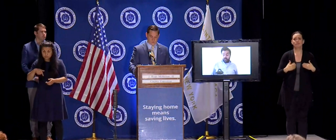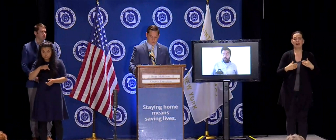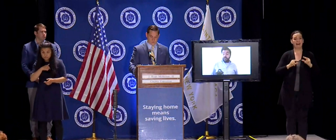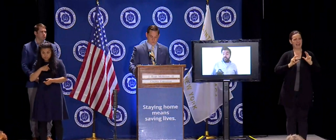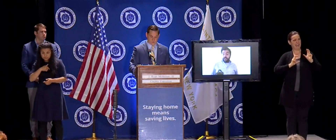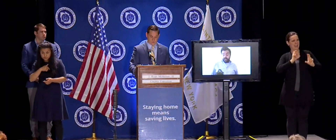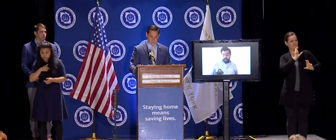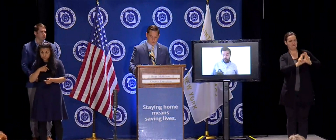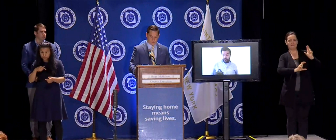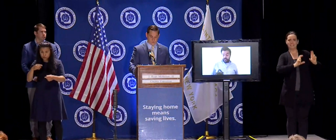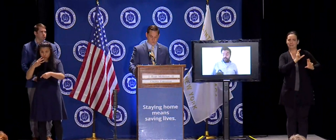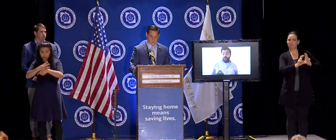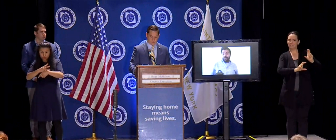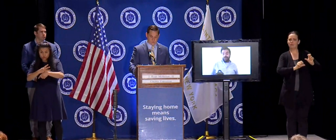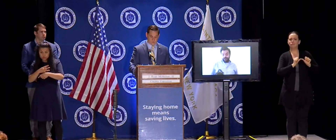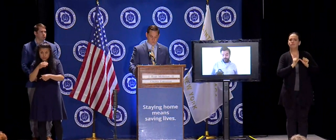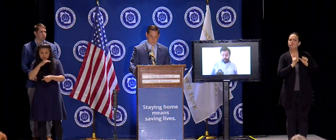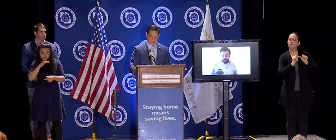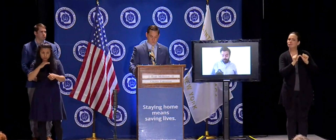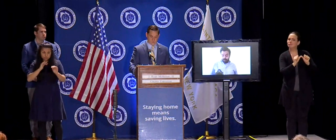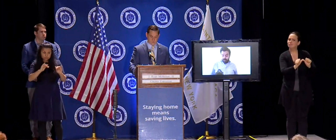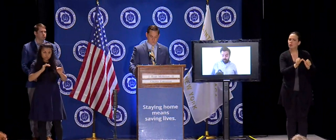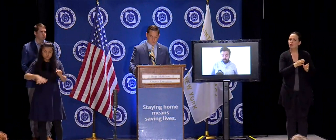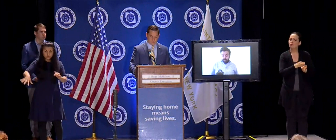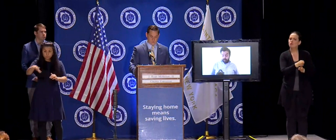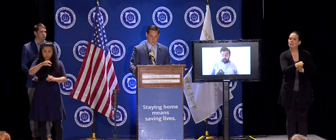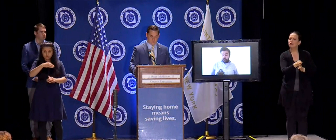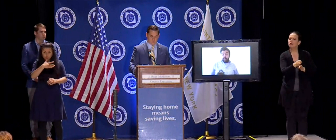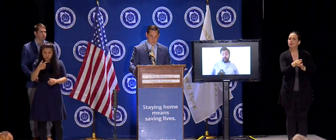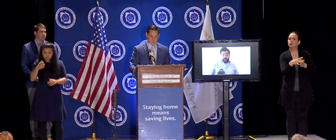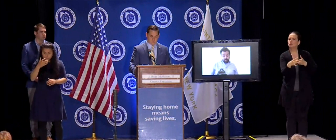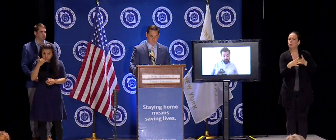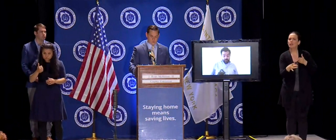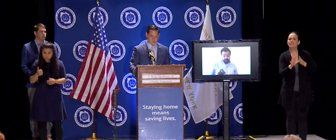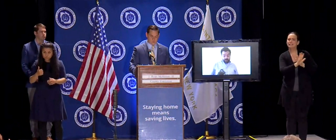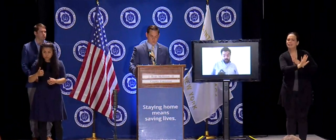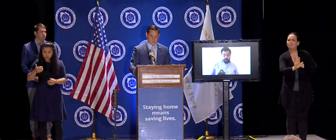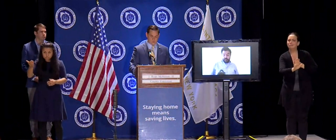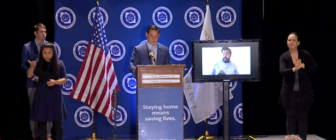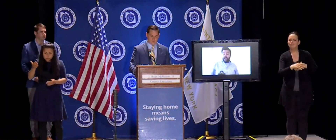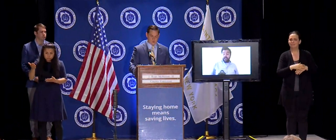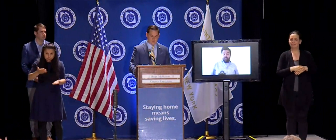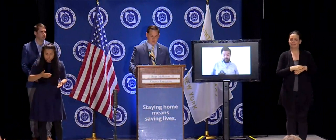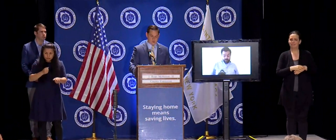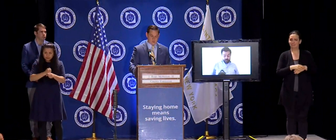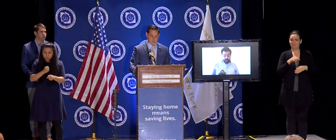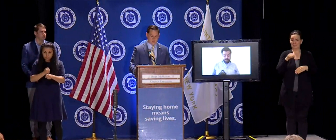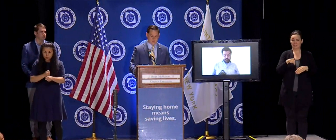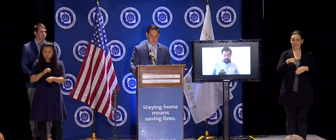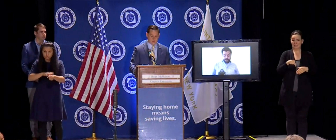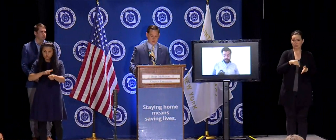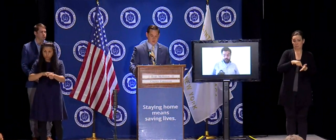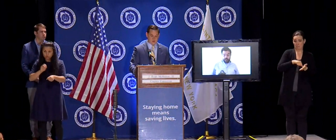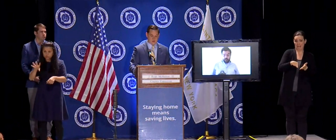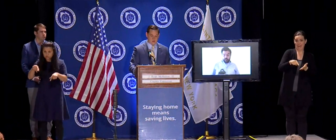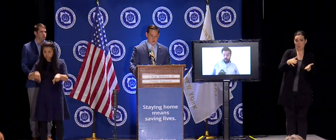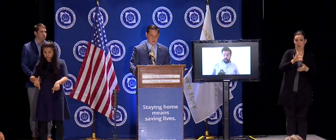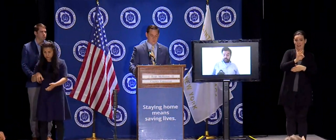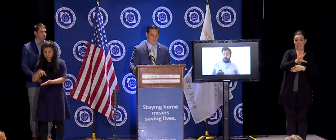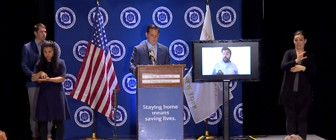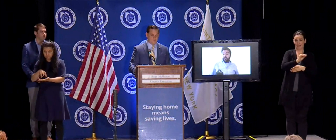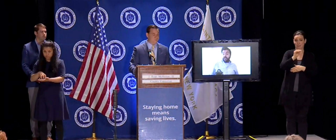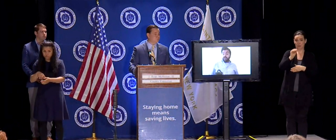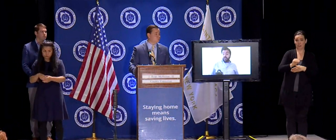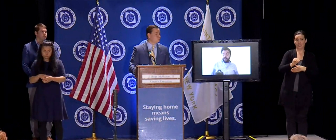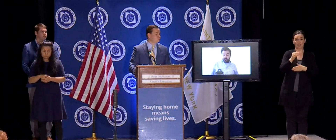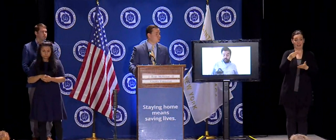to our longstanding Amazon's Career Choice program, in which the company prepays up to 95% tuition for